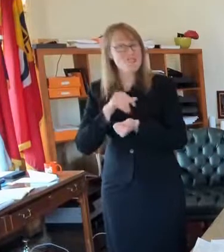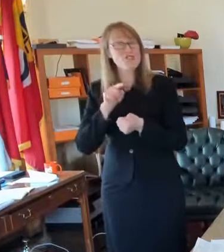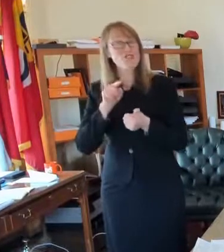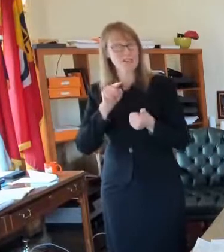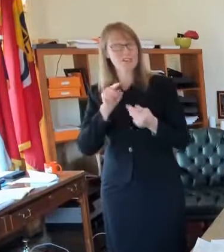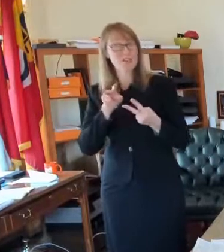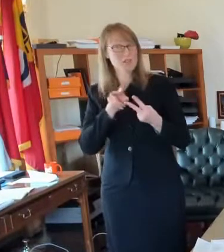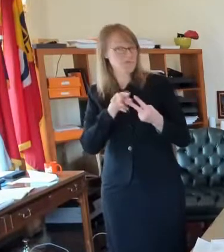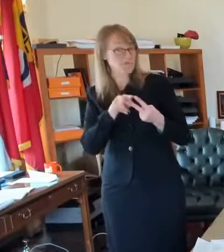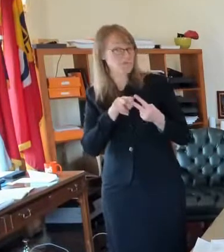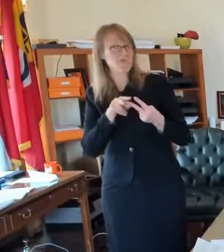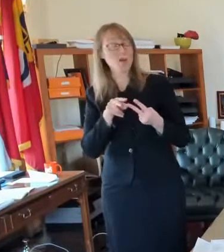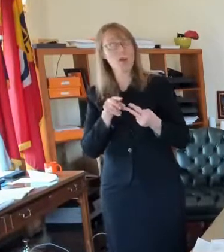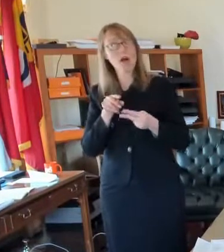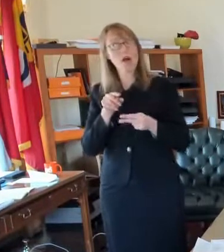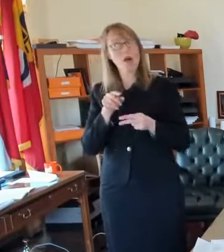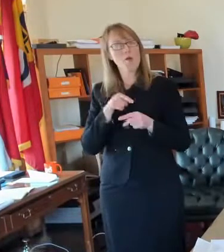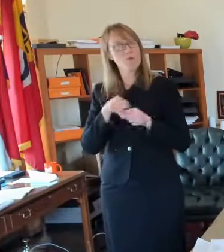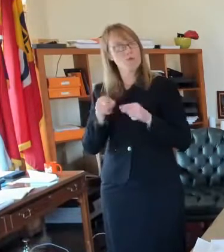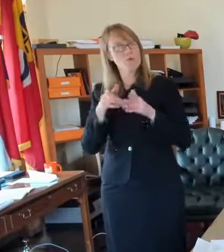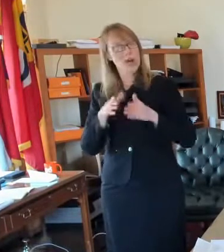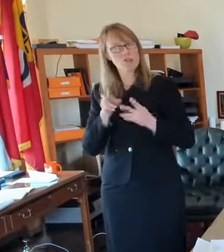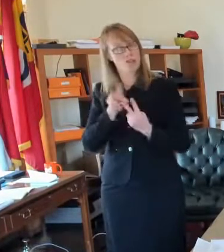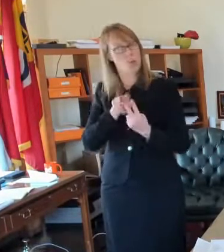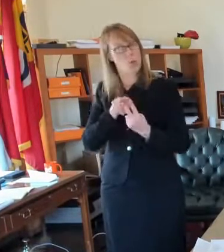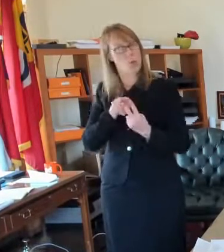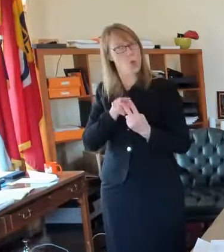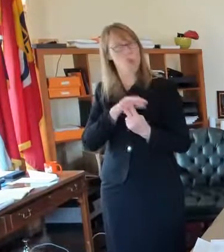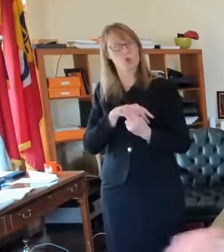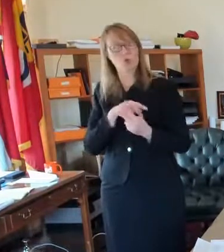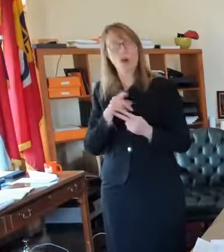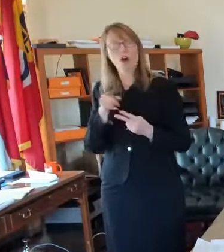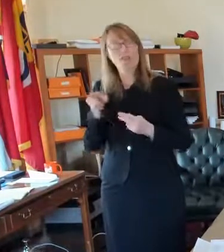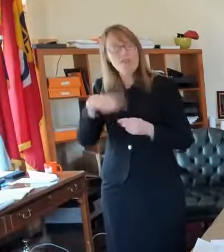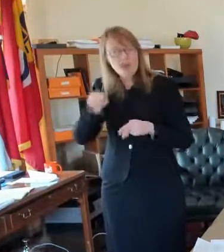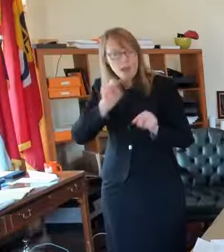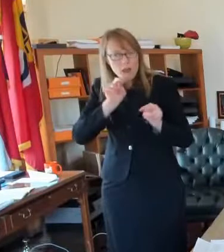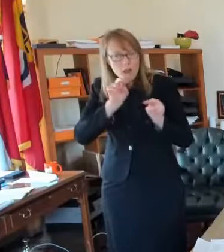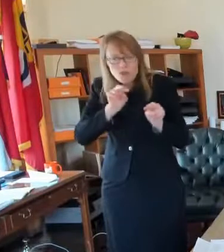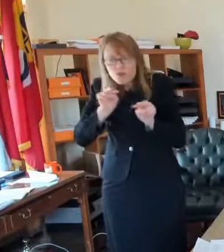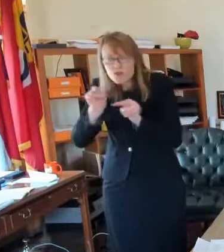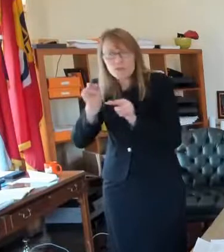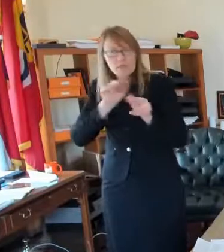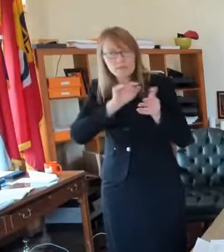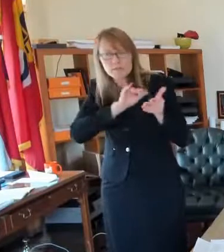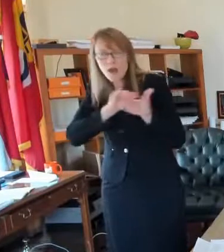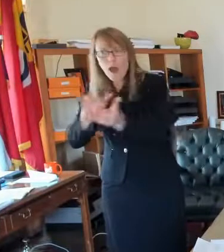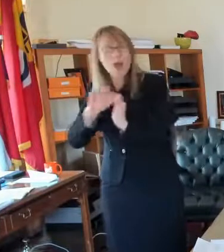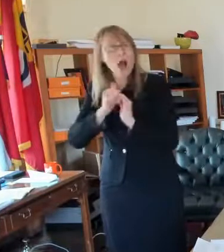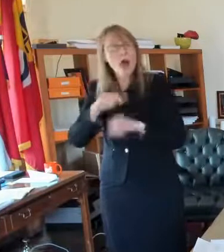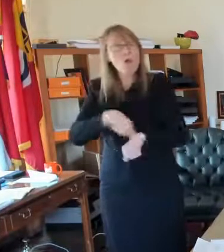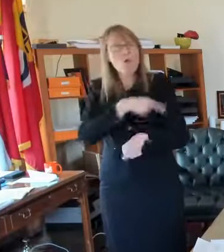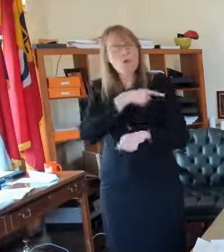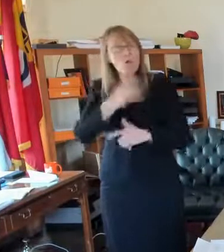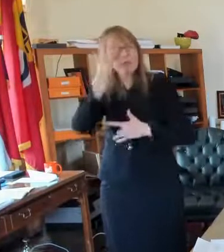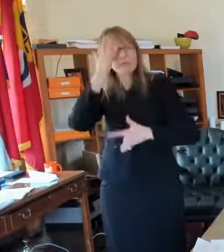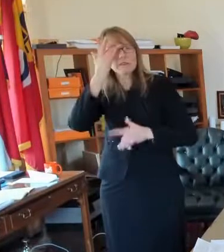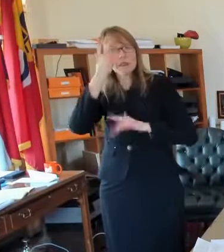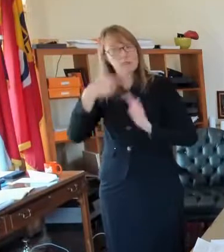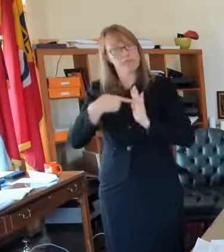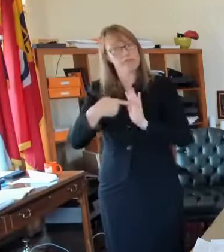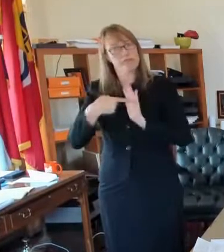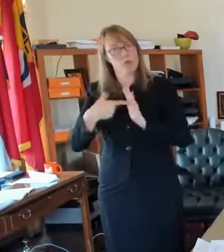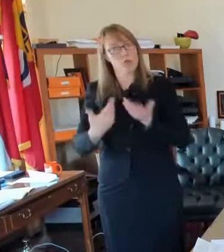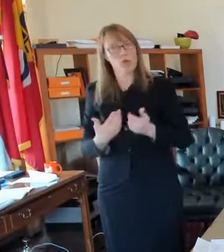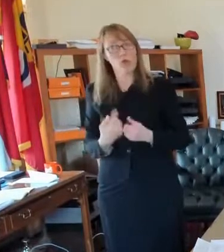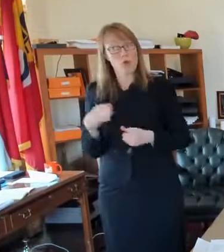physicians, because of course we've had COVID in the region now for about 10